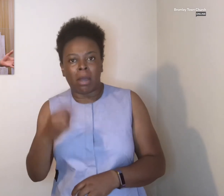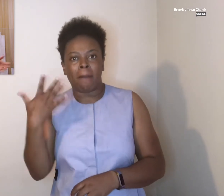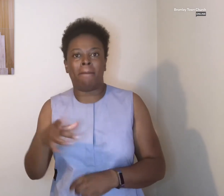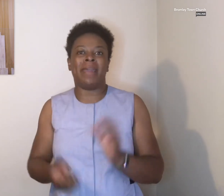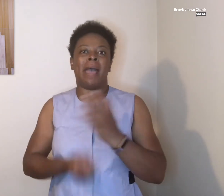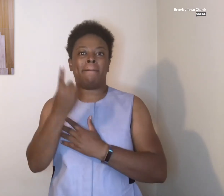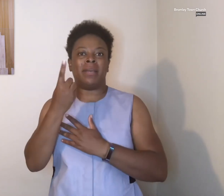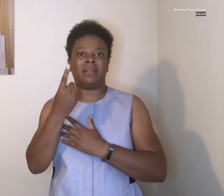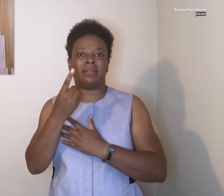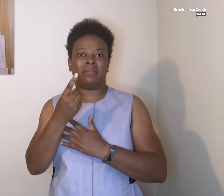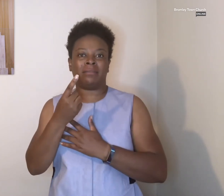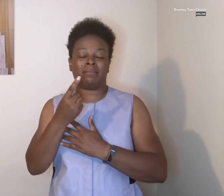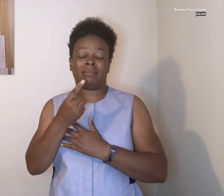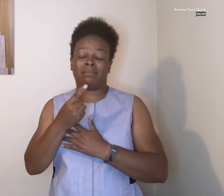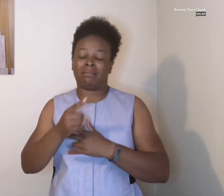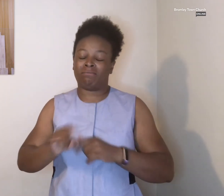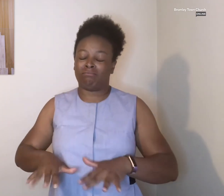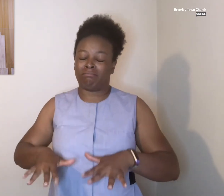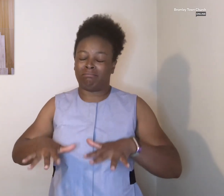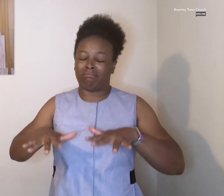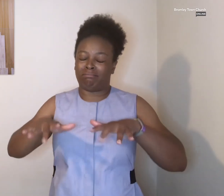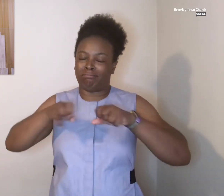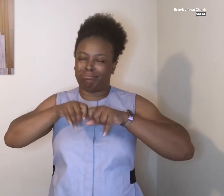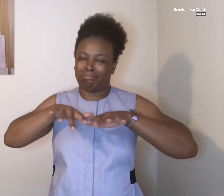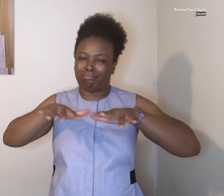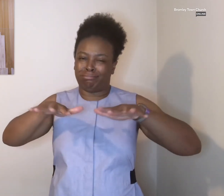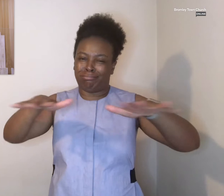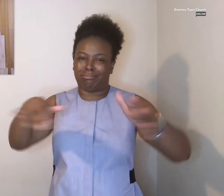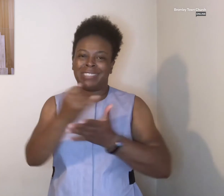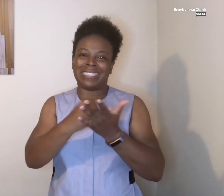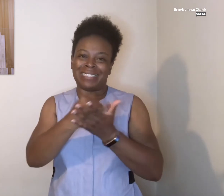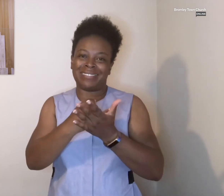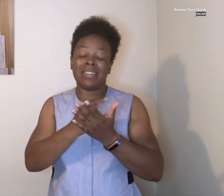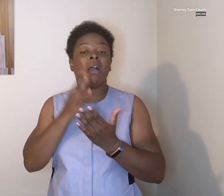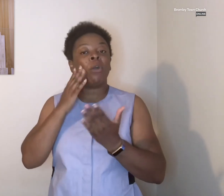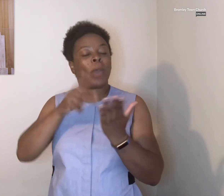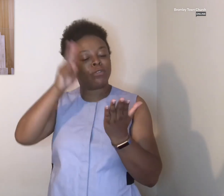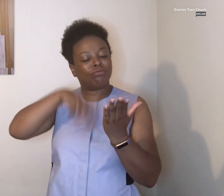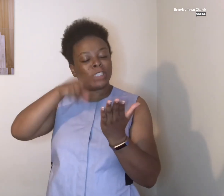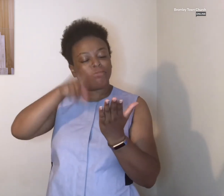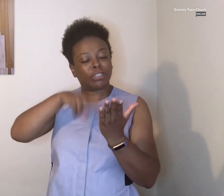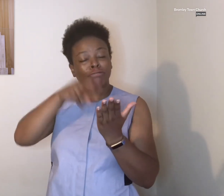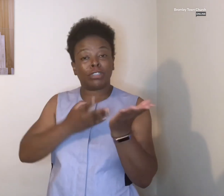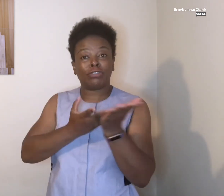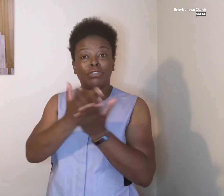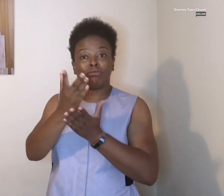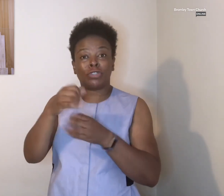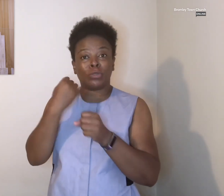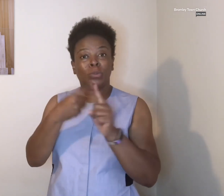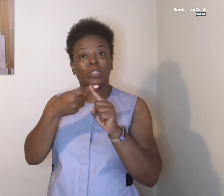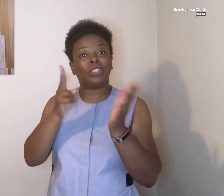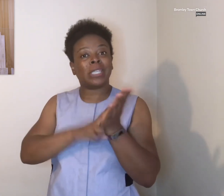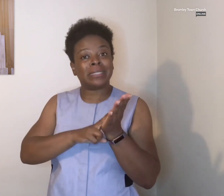of evil starts to flood in. And in actual fact, in Genesis, when you read two further chapters on, in chapter